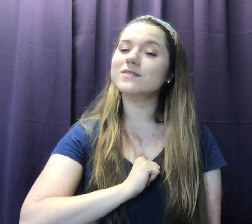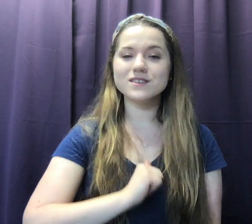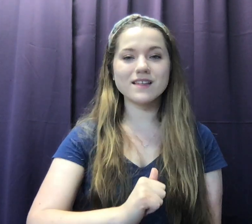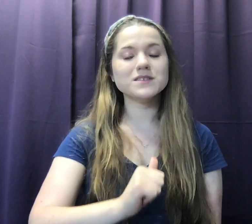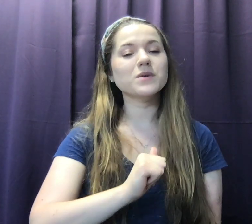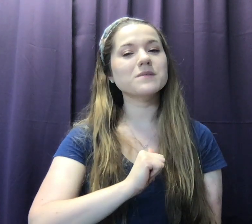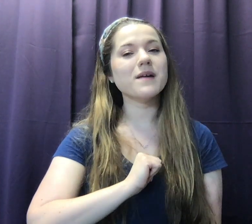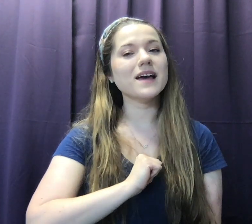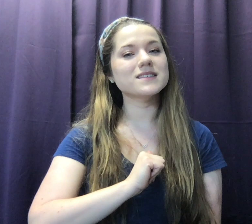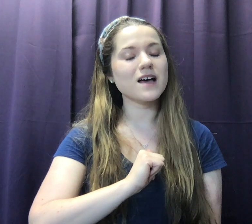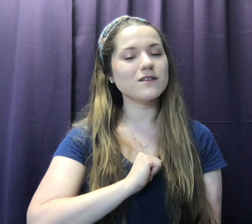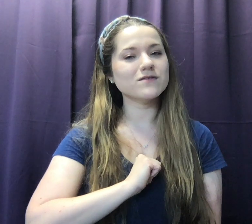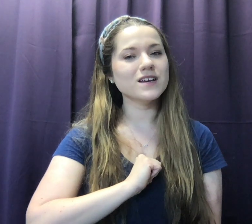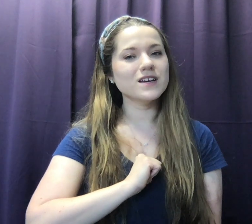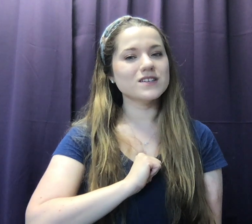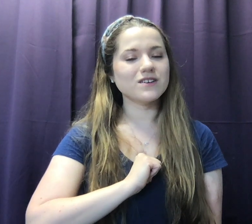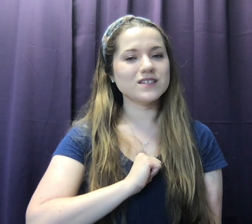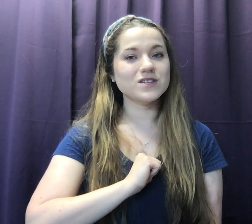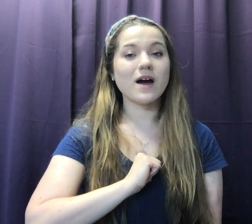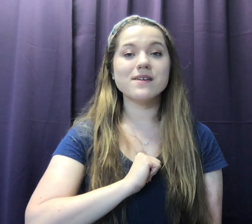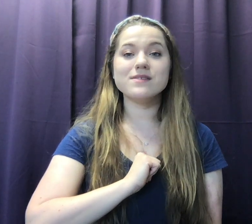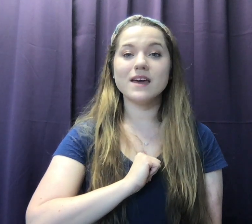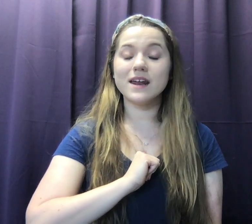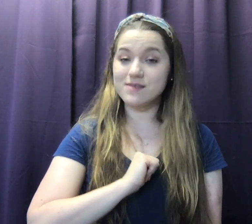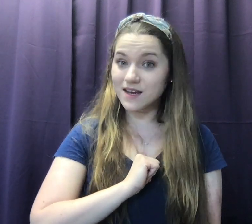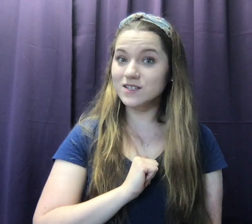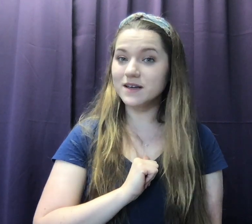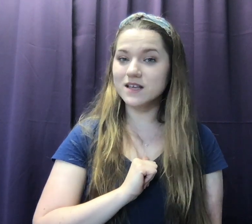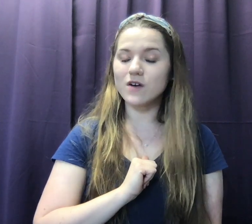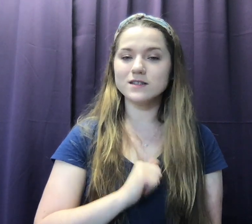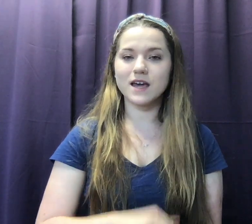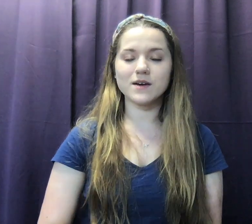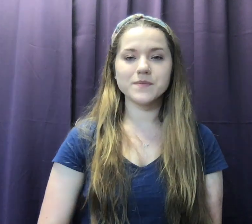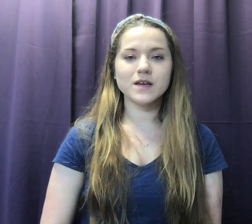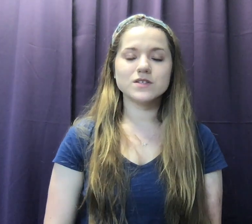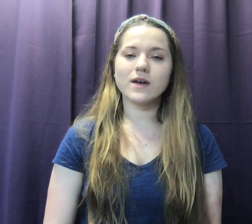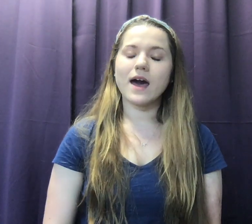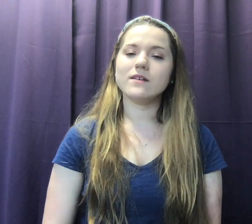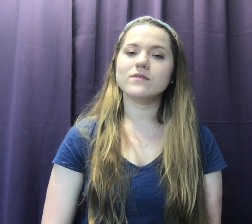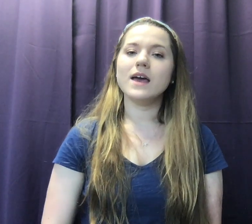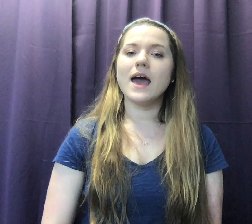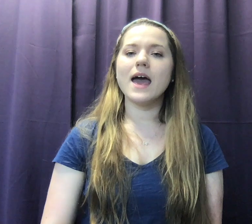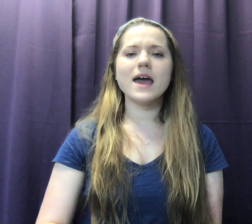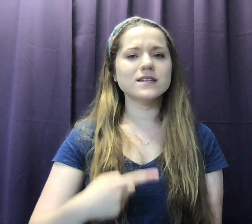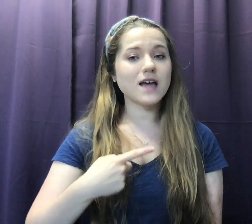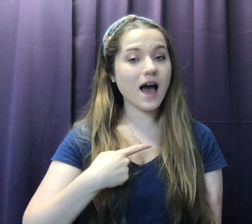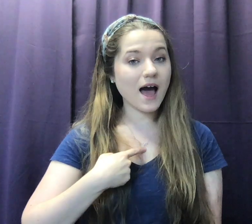So that's the word myself. So let's do I think to myself all together. So we have, and